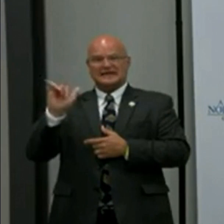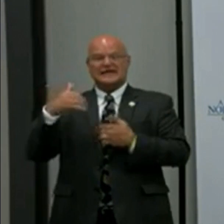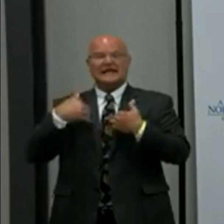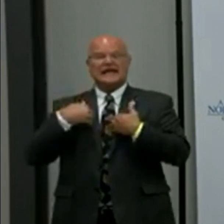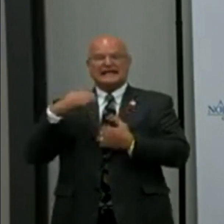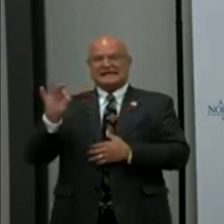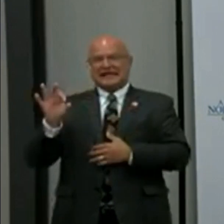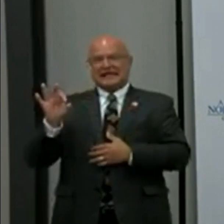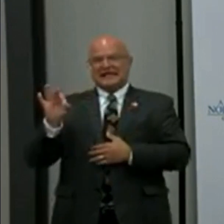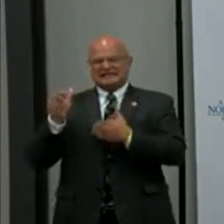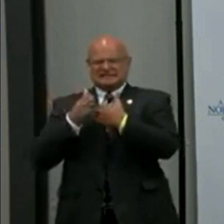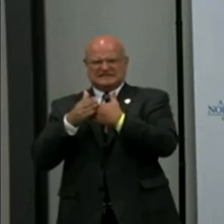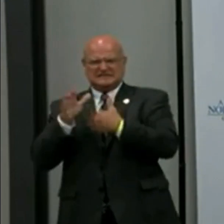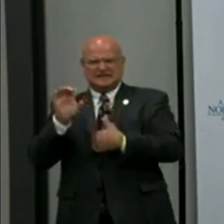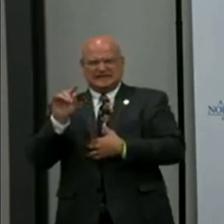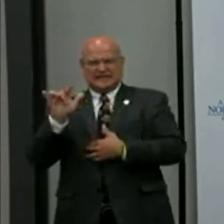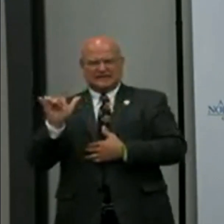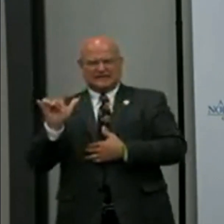cases, nearby county.